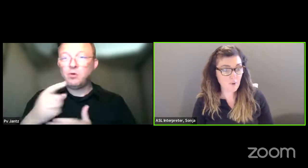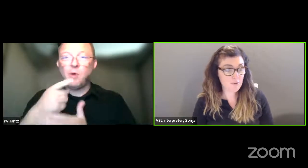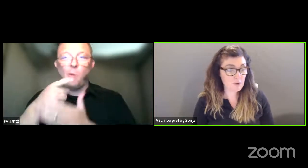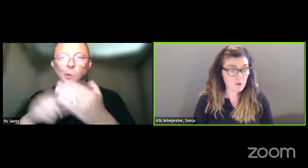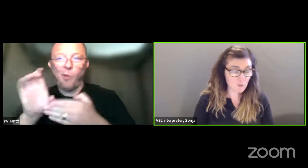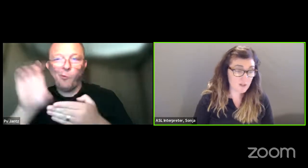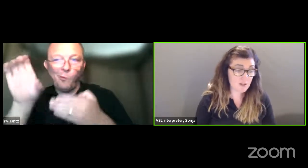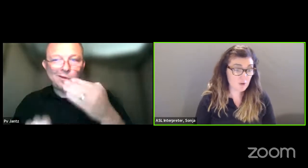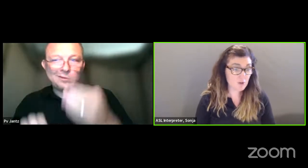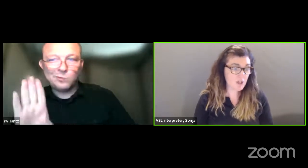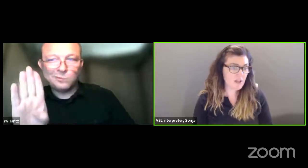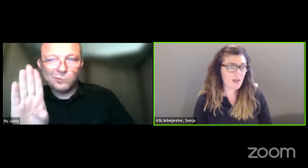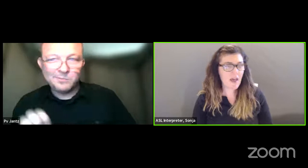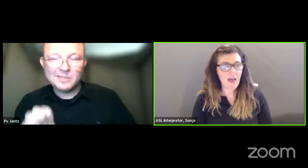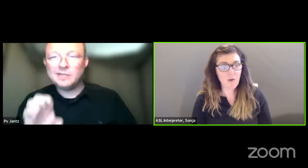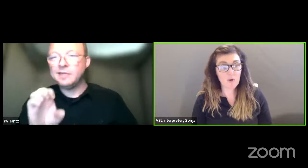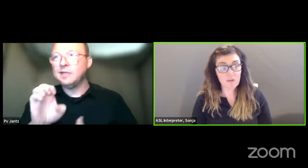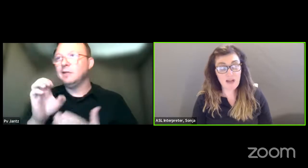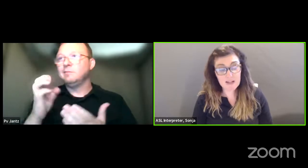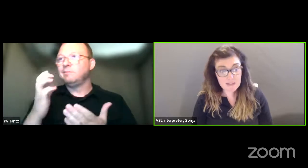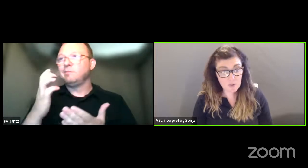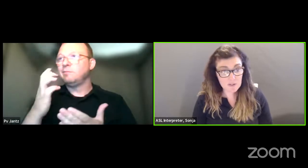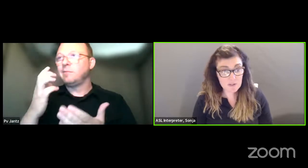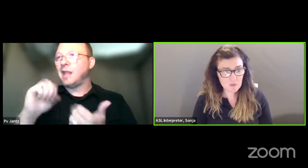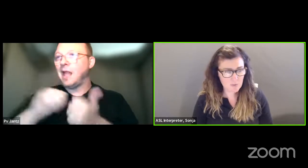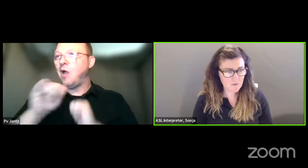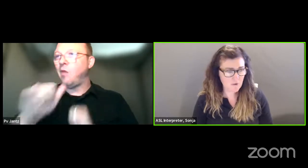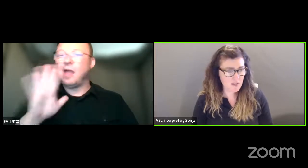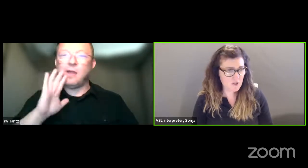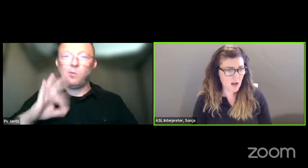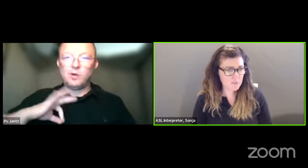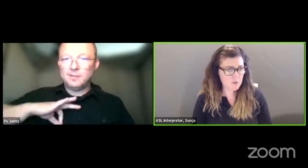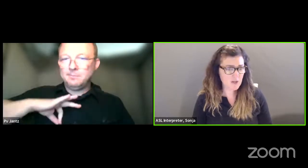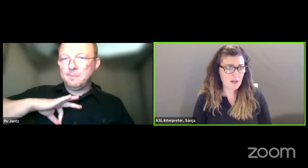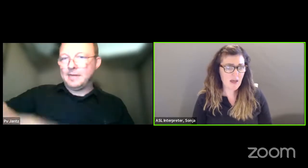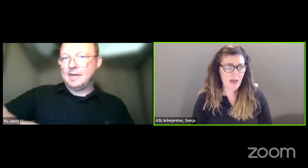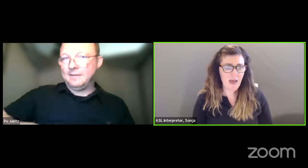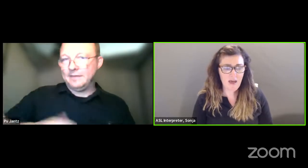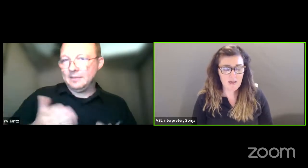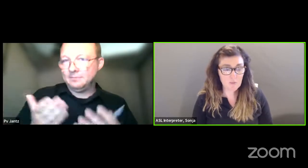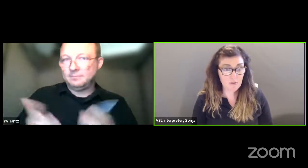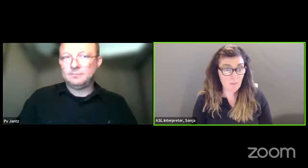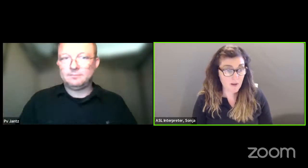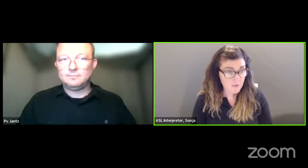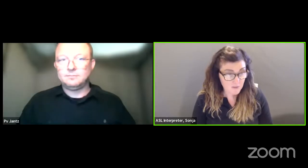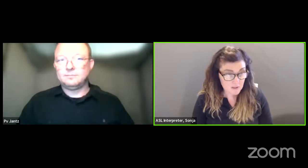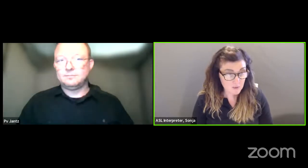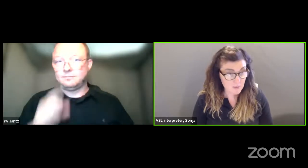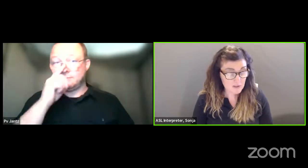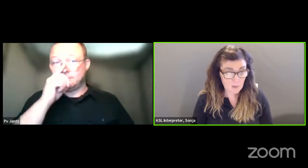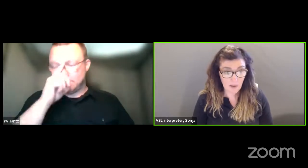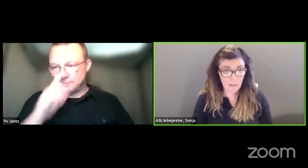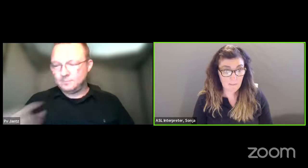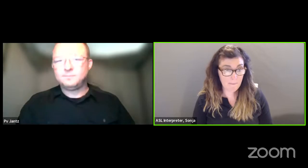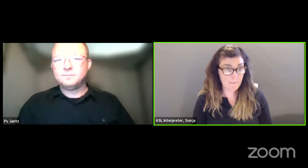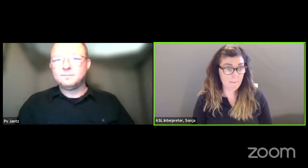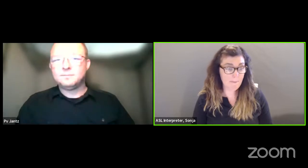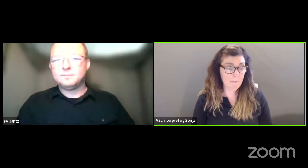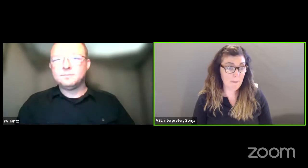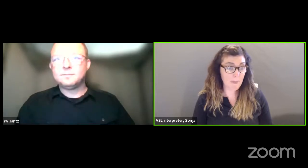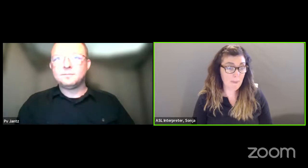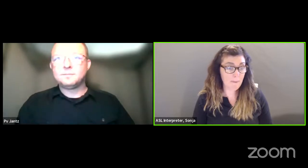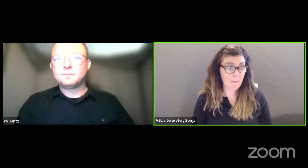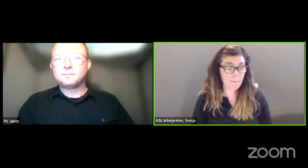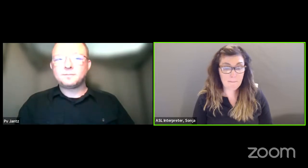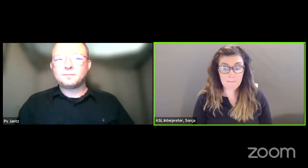draft for a resolution, and what the consequences would be for each option, and what the benefits would be as well.